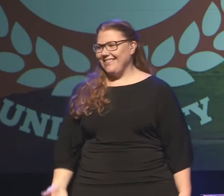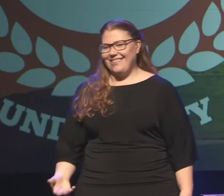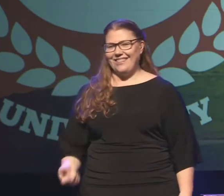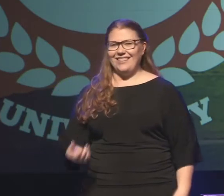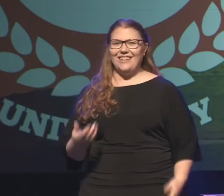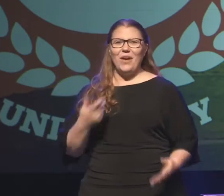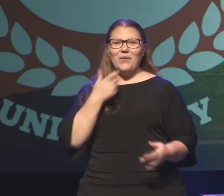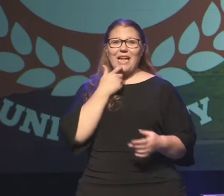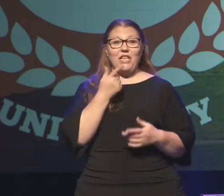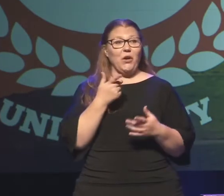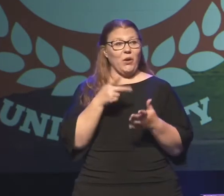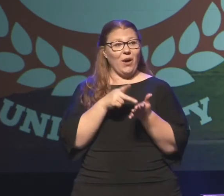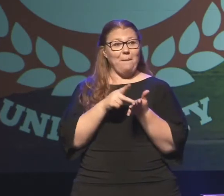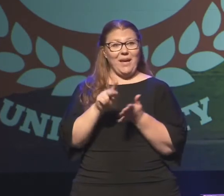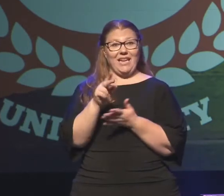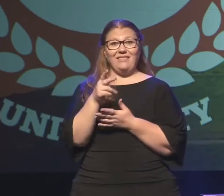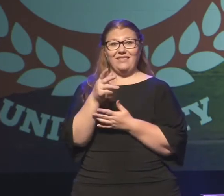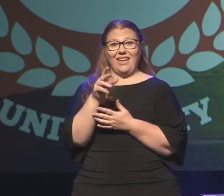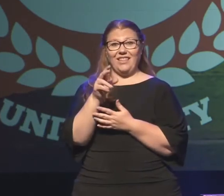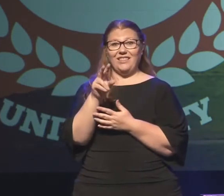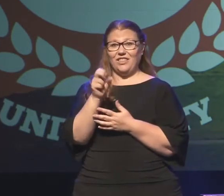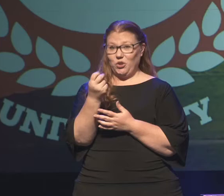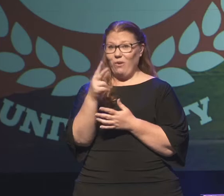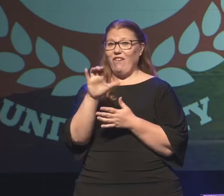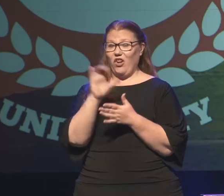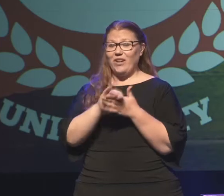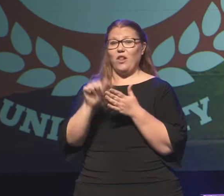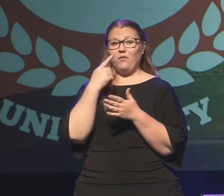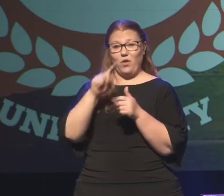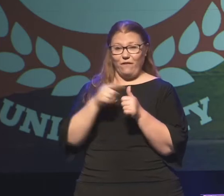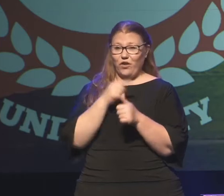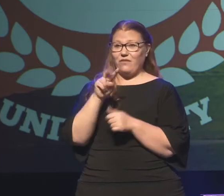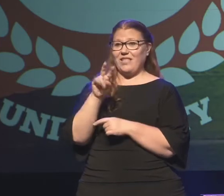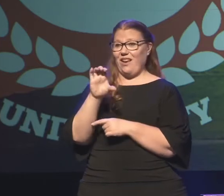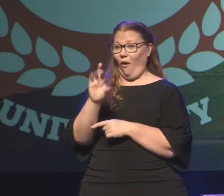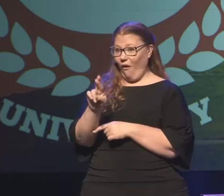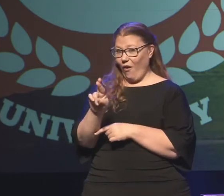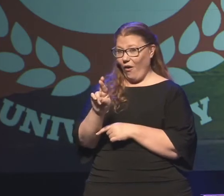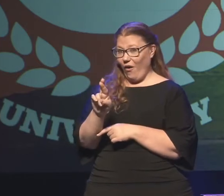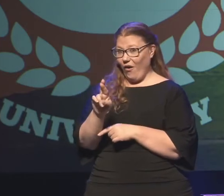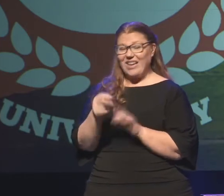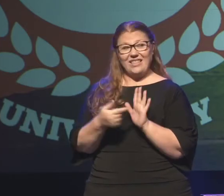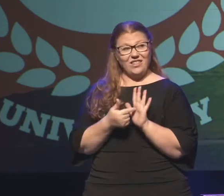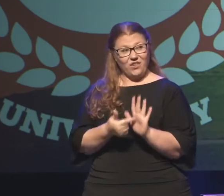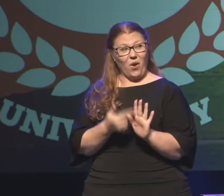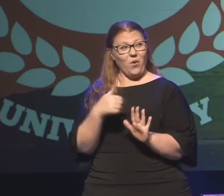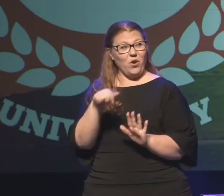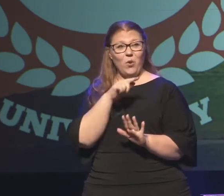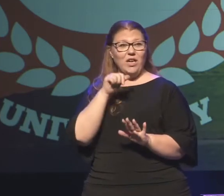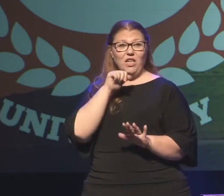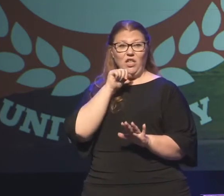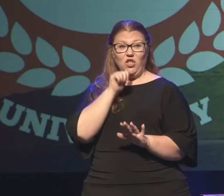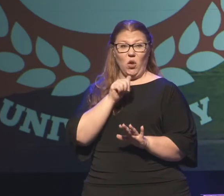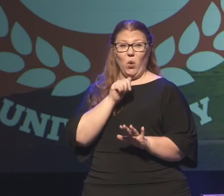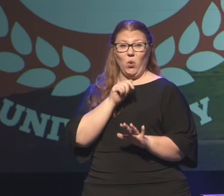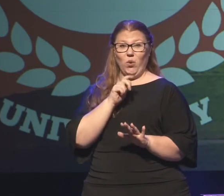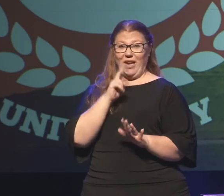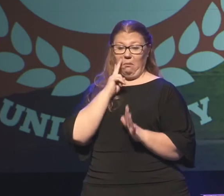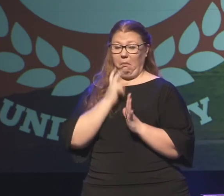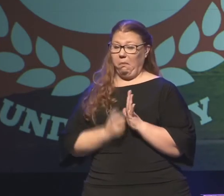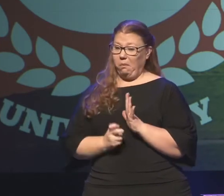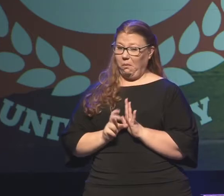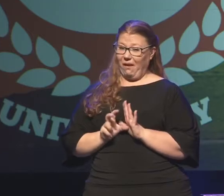Well, I tell you, I paid $1,200 for my first VCR to make the point that don't get too invested in some of the things that are going on right